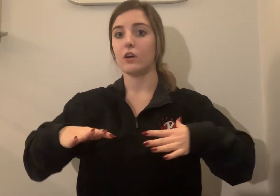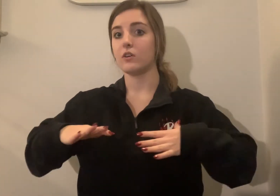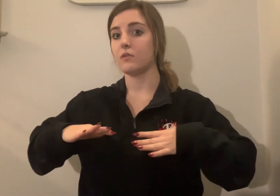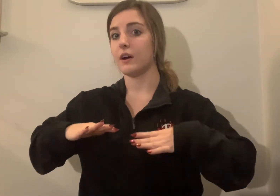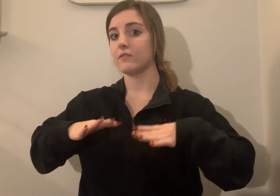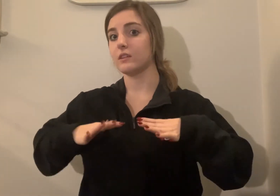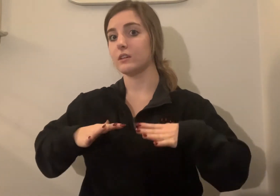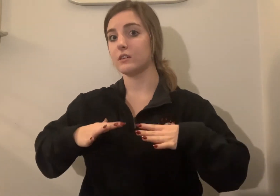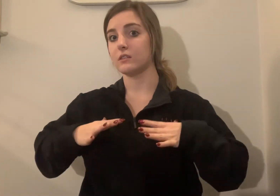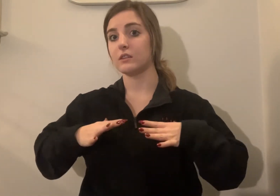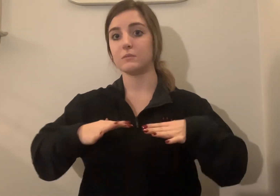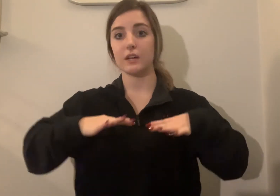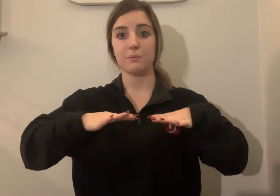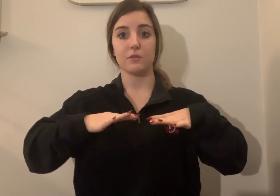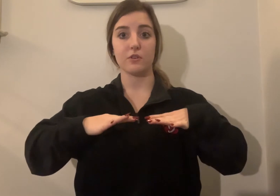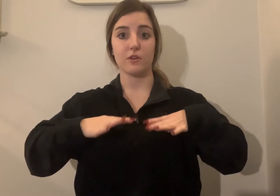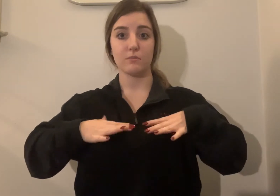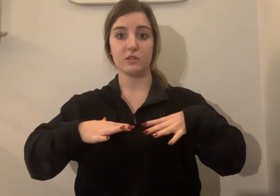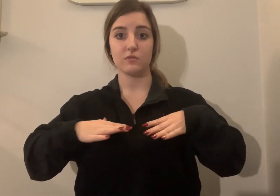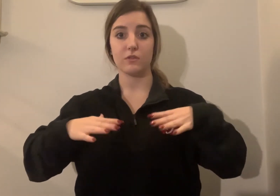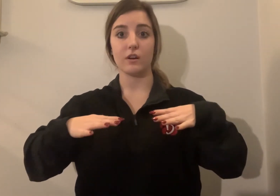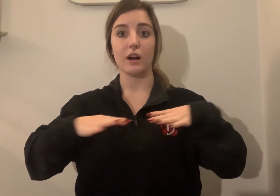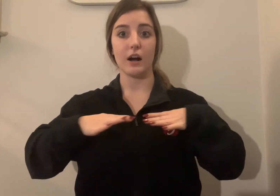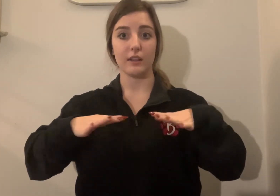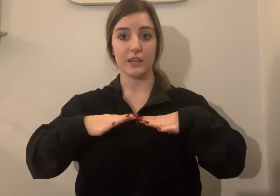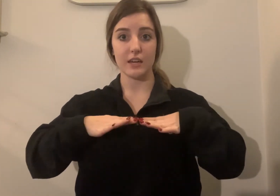You have the thumb tap on your armpits for holiday,